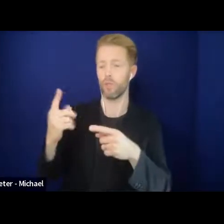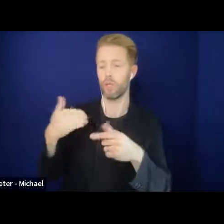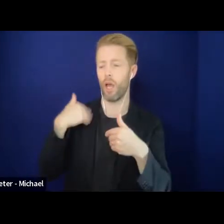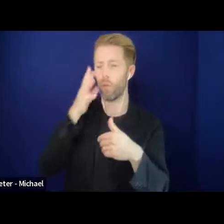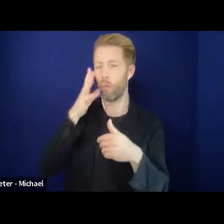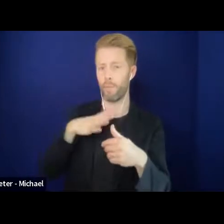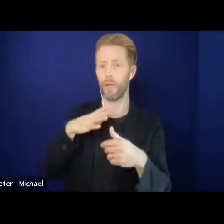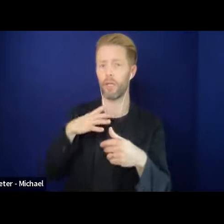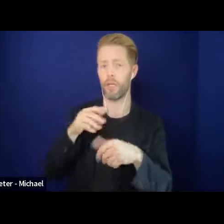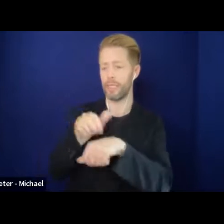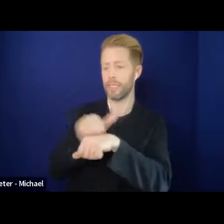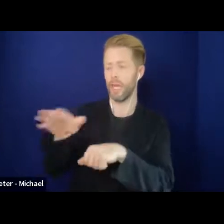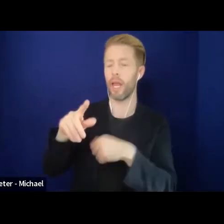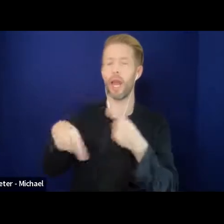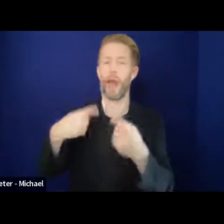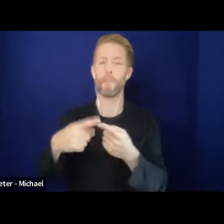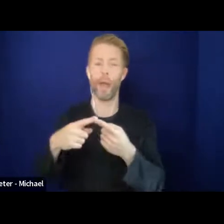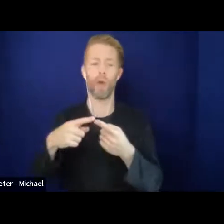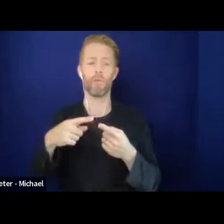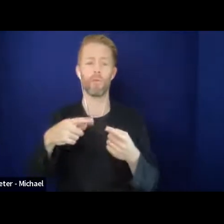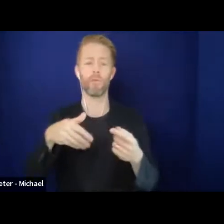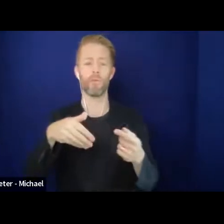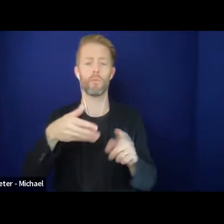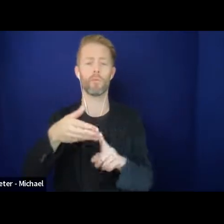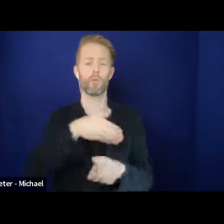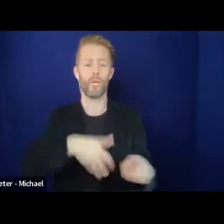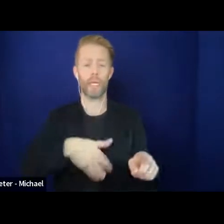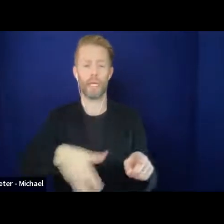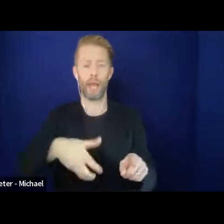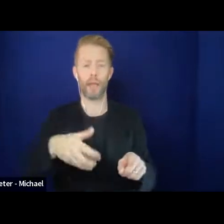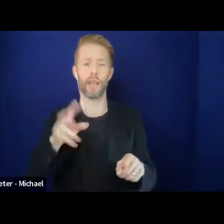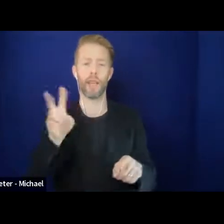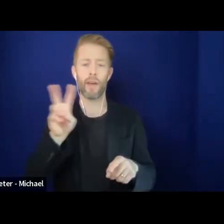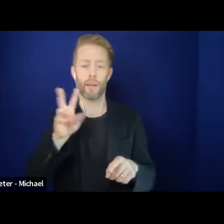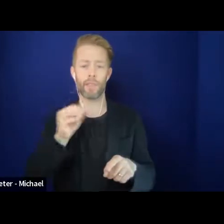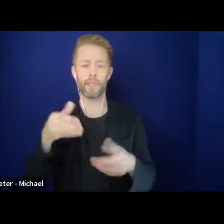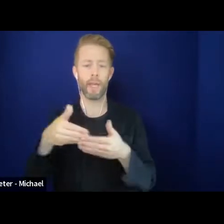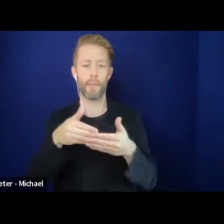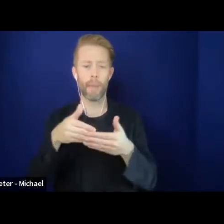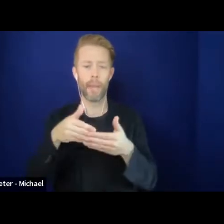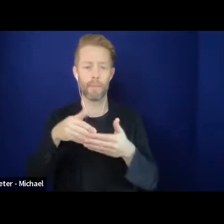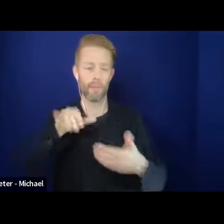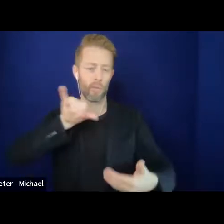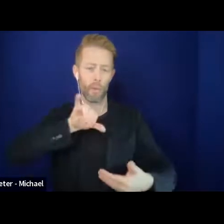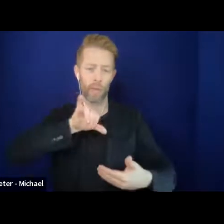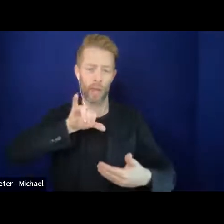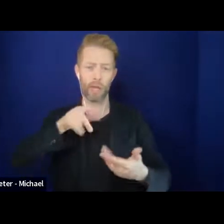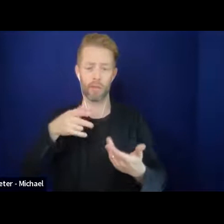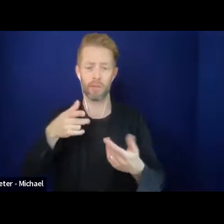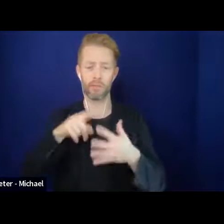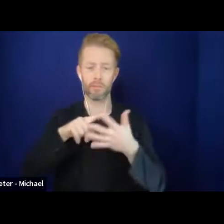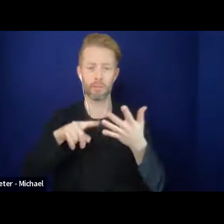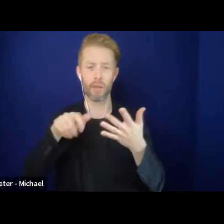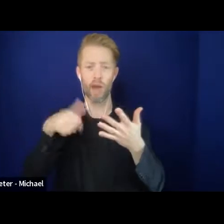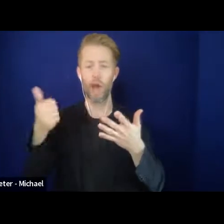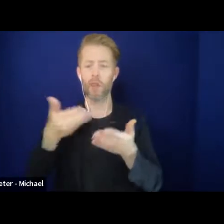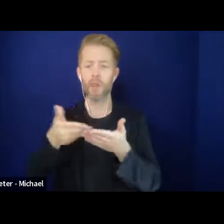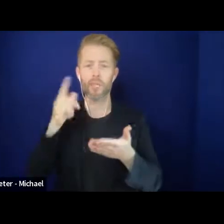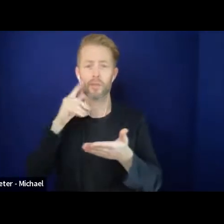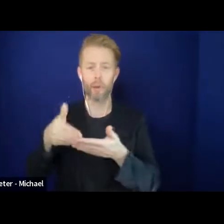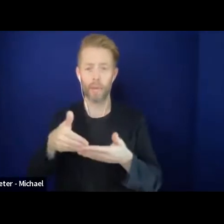coupons about neonatal vitamins and baby formula and other things for a